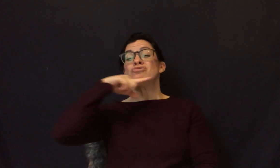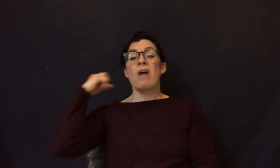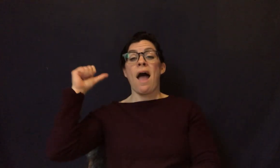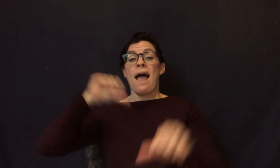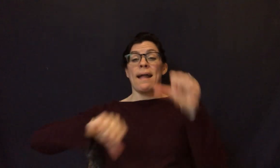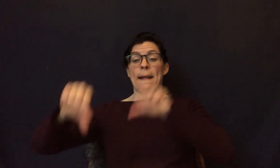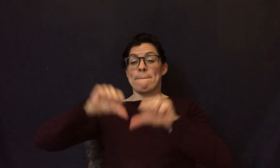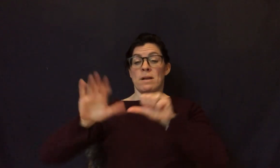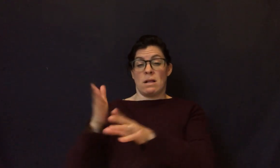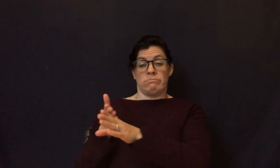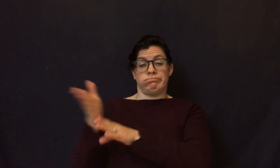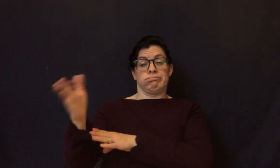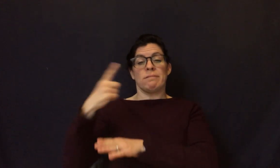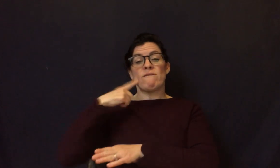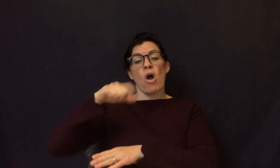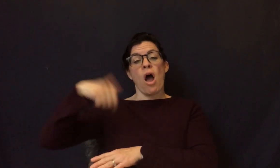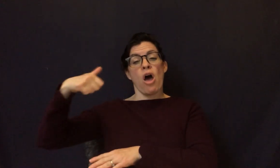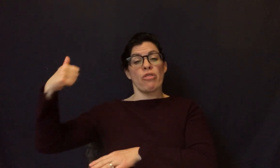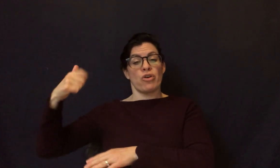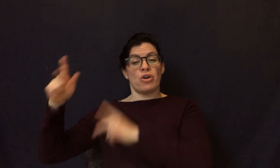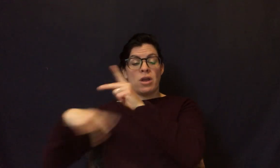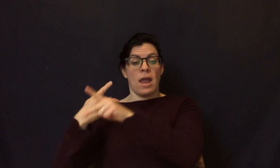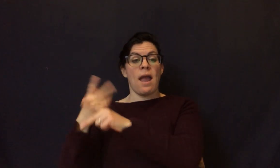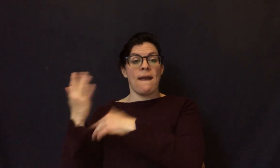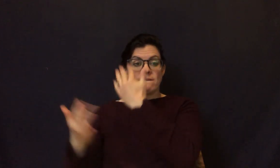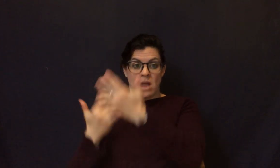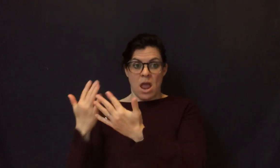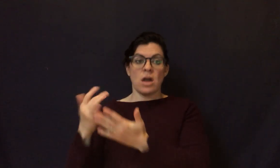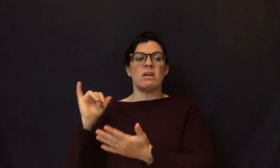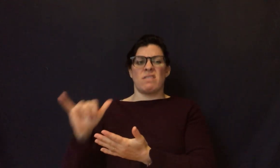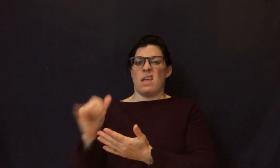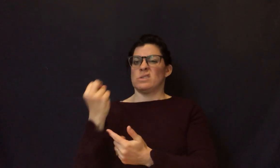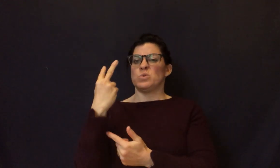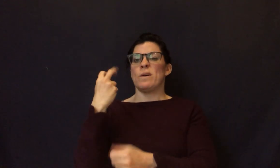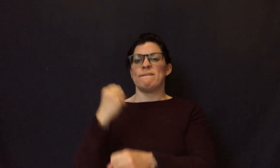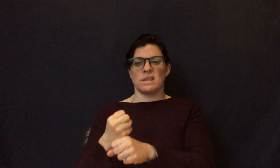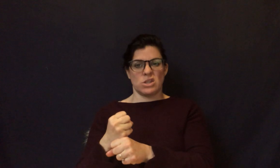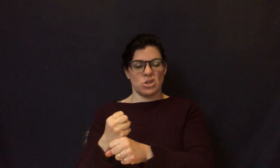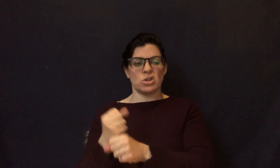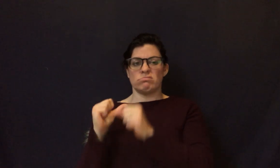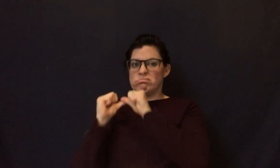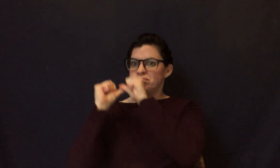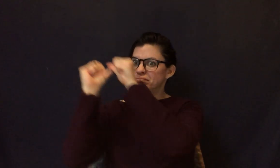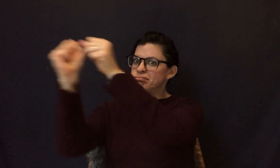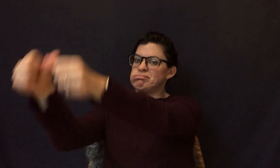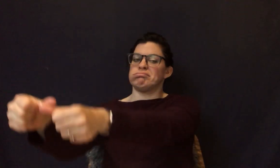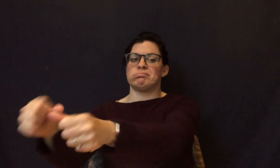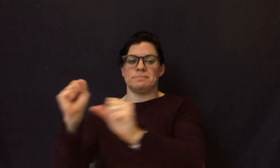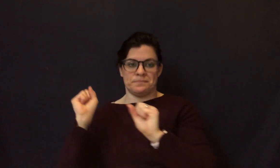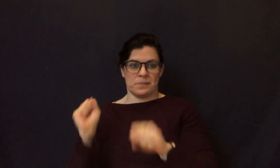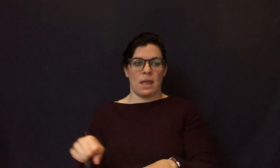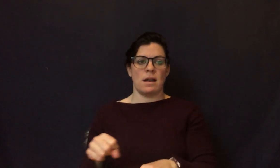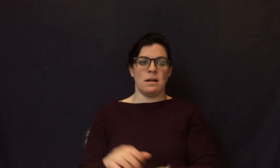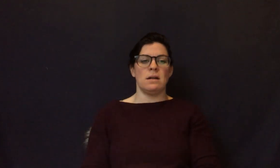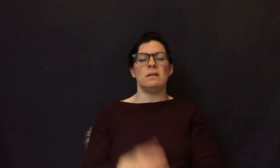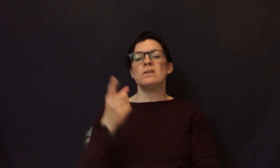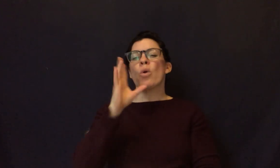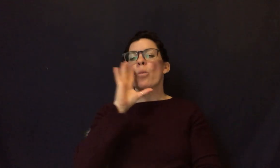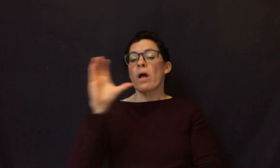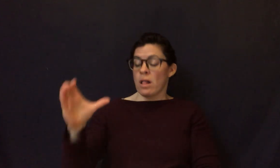on the bottom of it. As a matter of fact, I cleaned my patio last weekend, and I checked my fire extinguisher on my patio because I